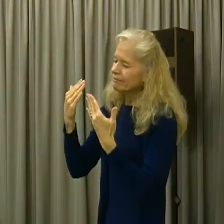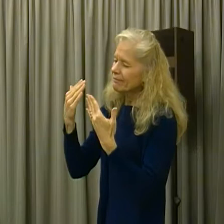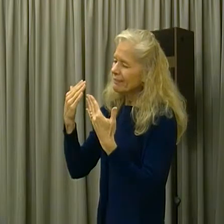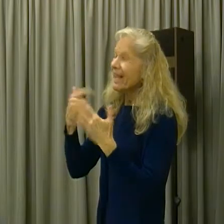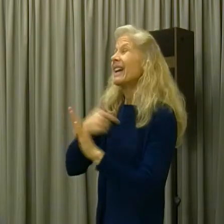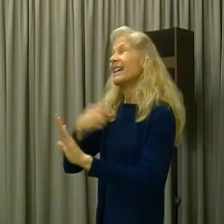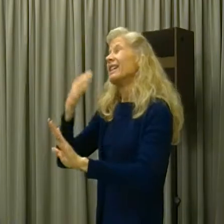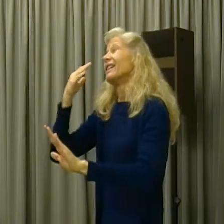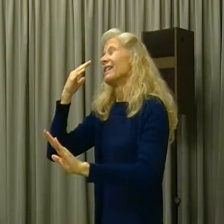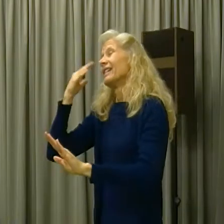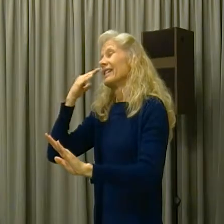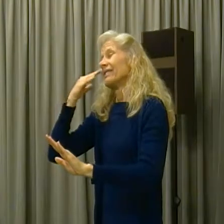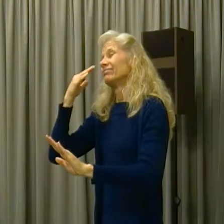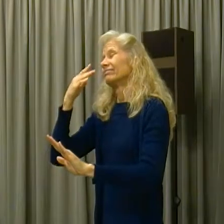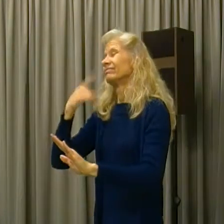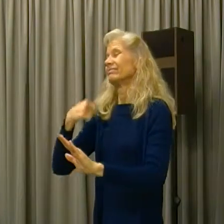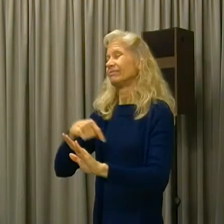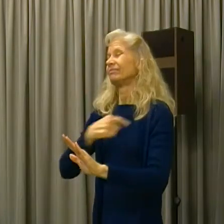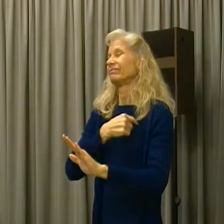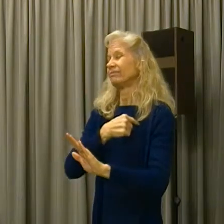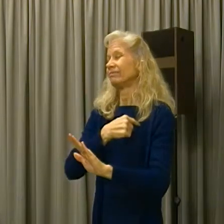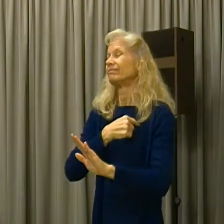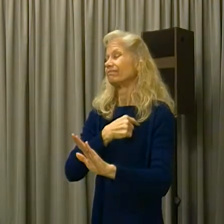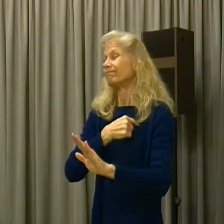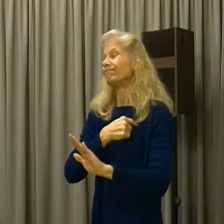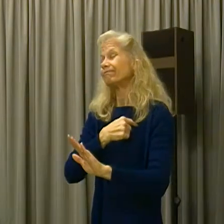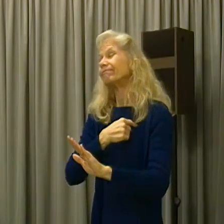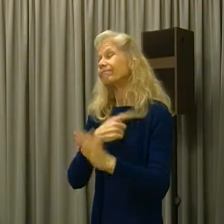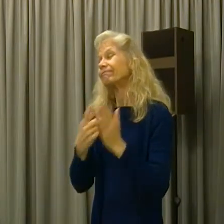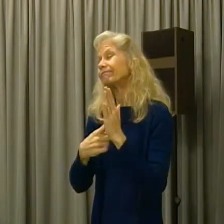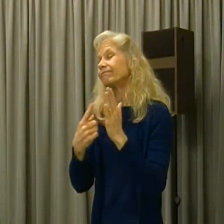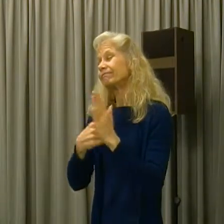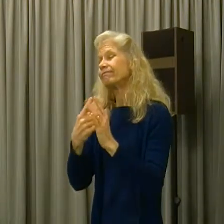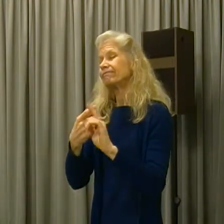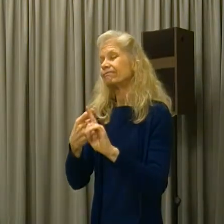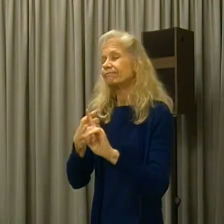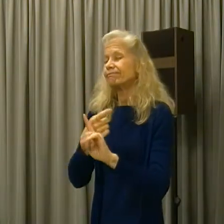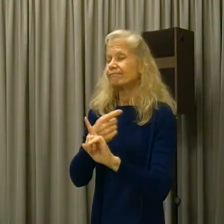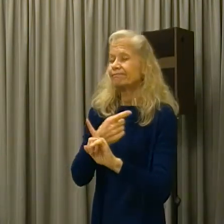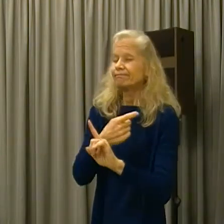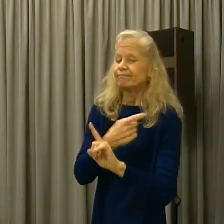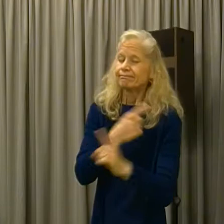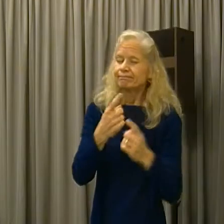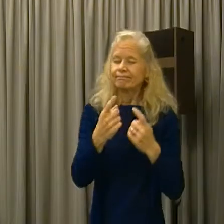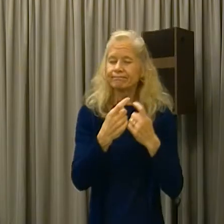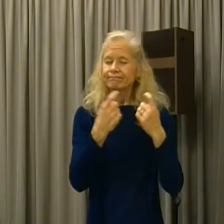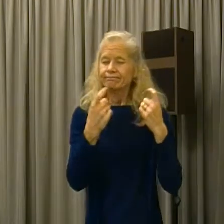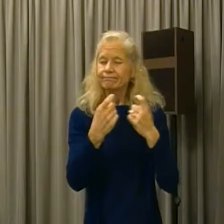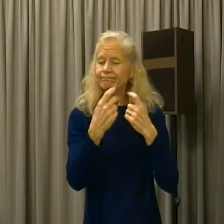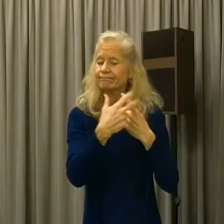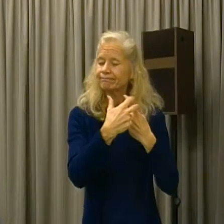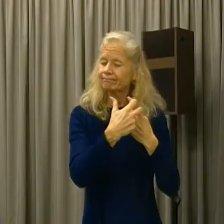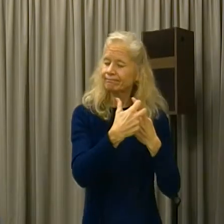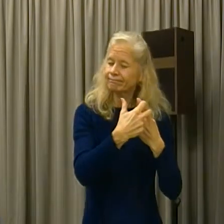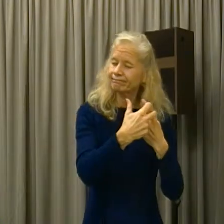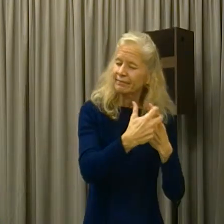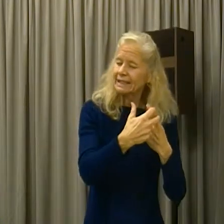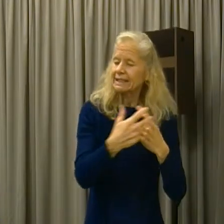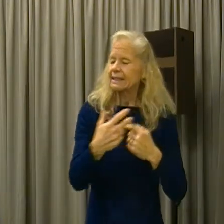us. Because we can often always come to the throne of grace to obtain mercy and find grace to help in time of need. We